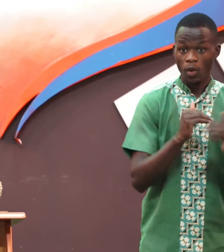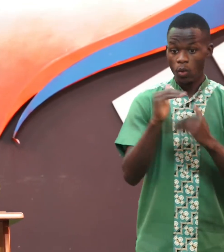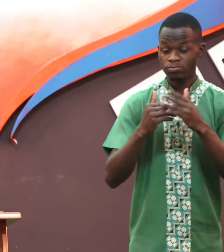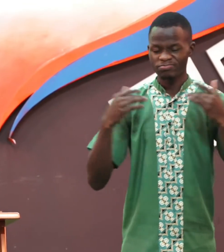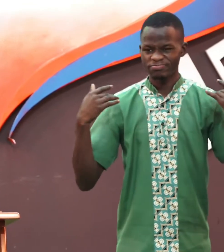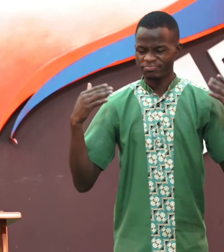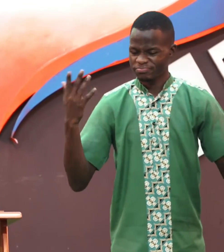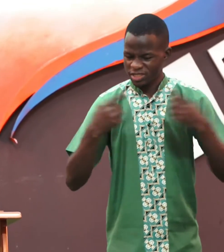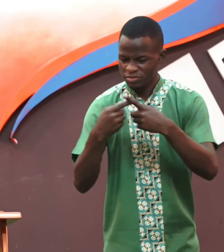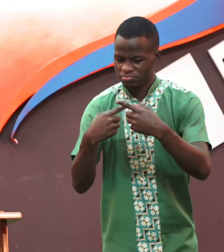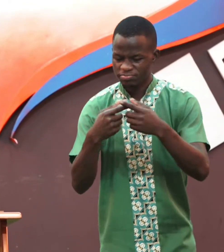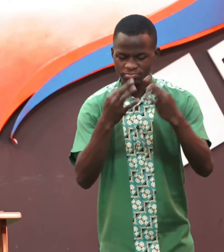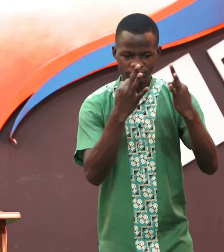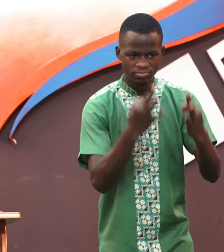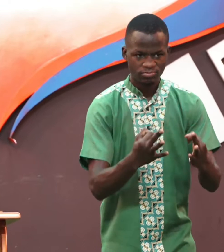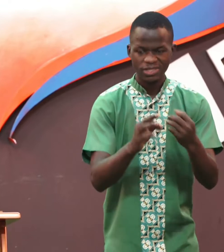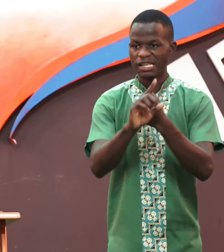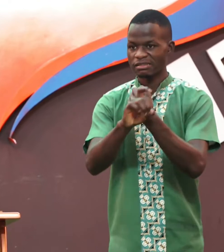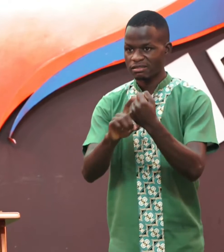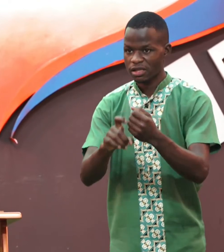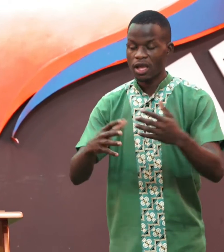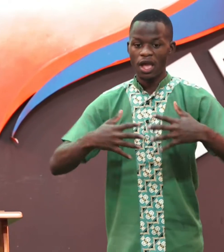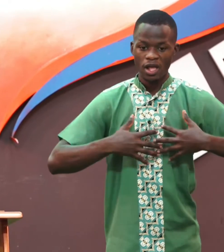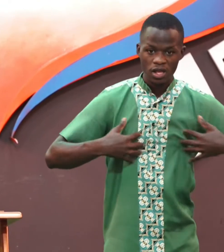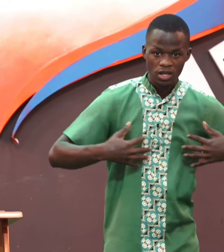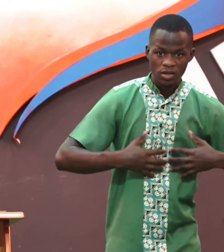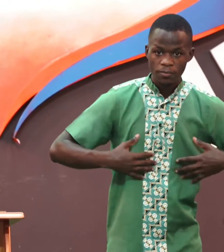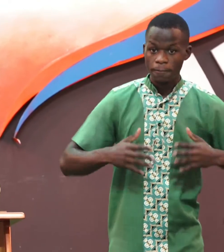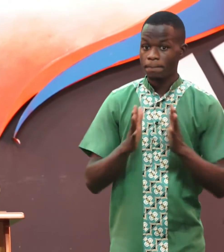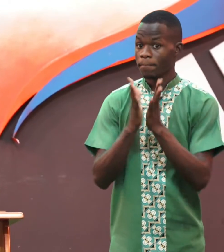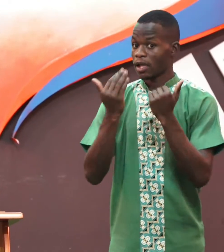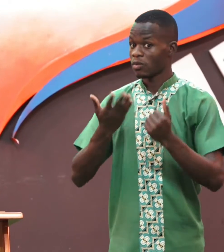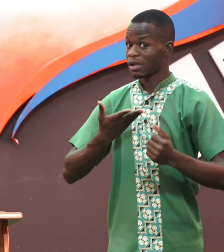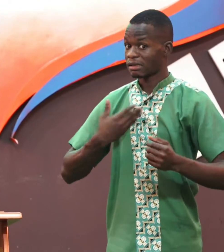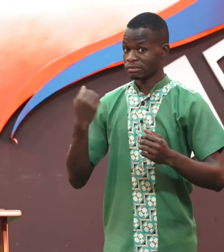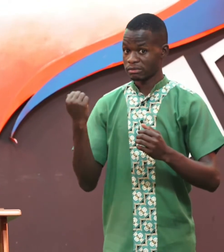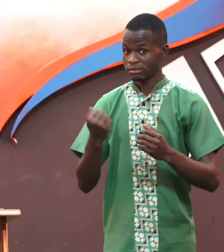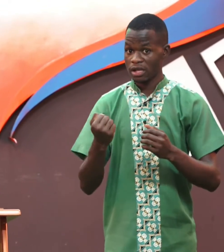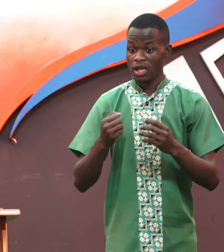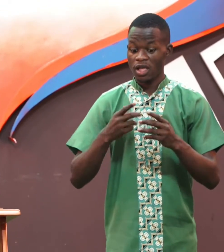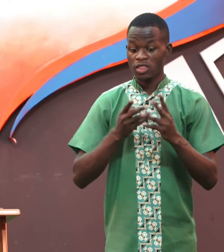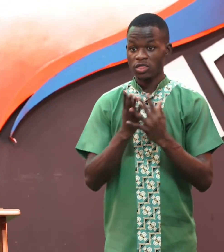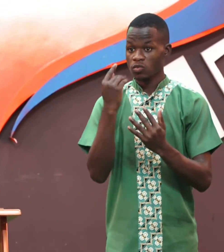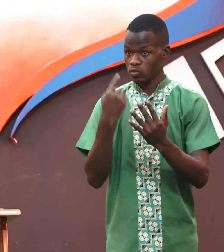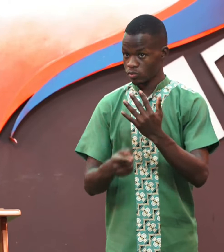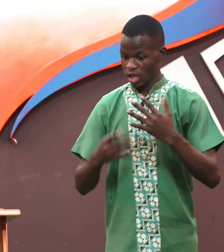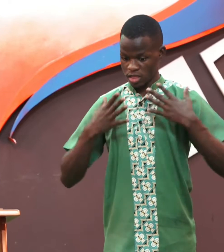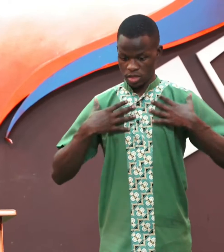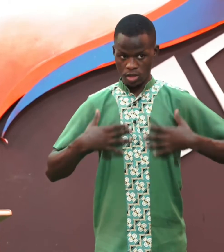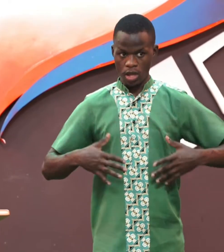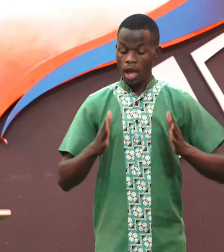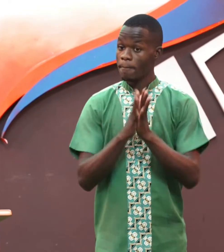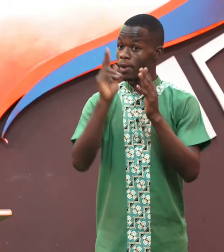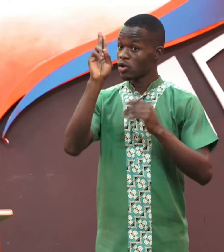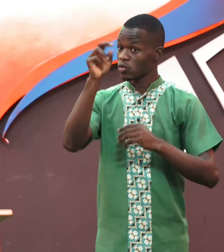birds, of reptiles and creatures of the sea is tamed and has been tamed by the human race. But no one can tame